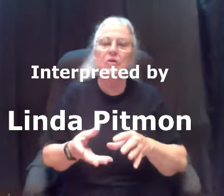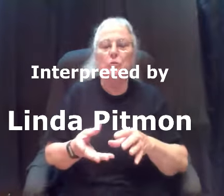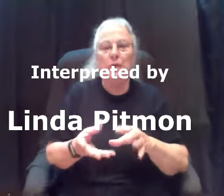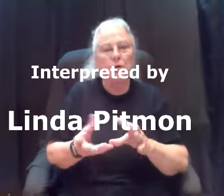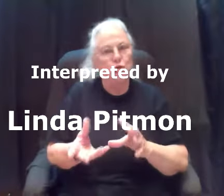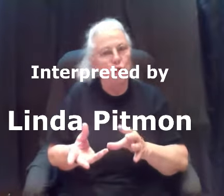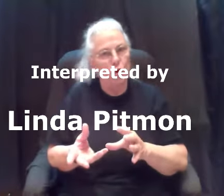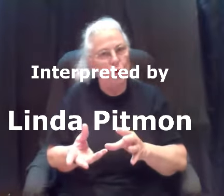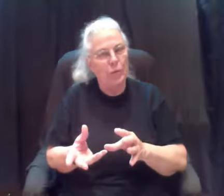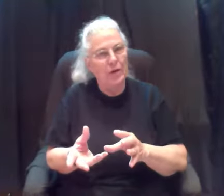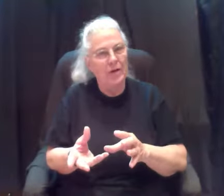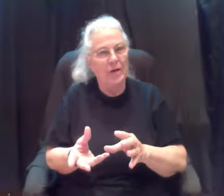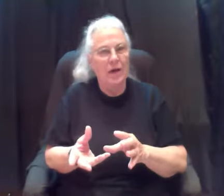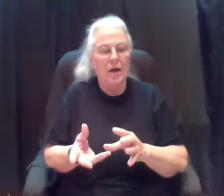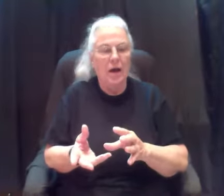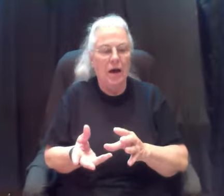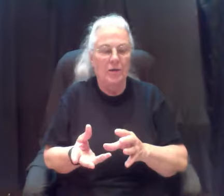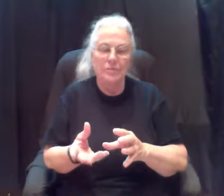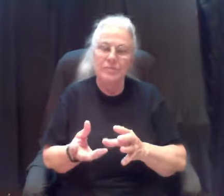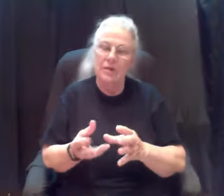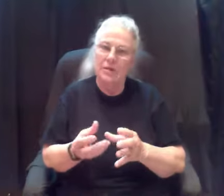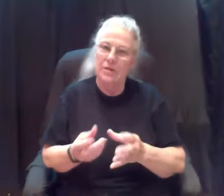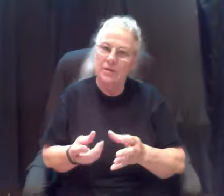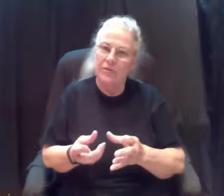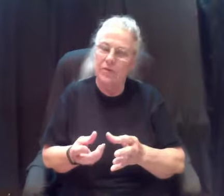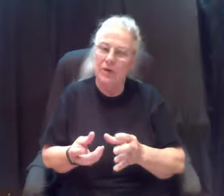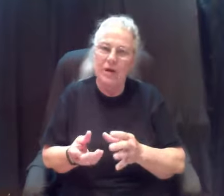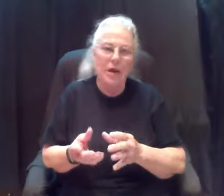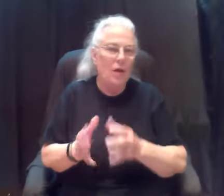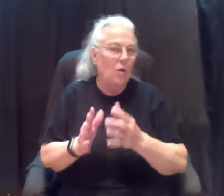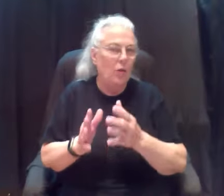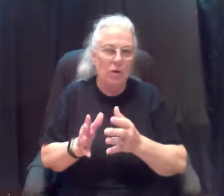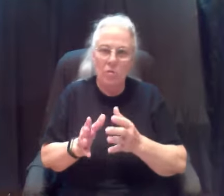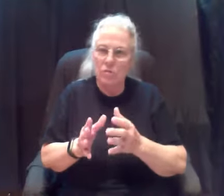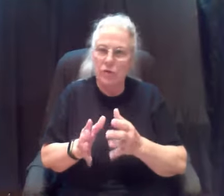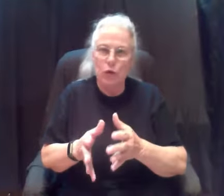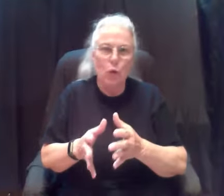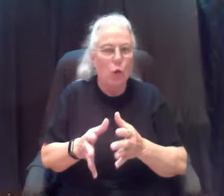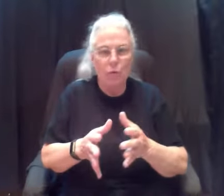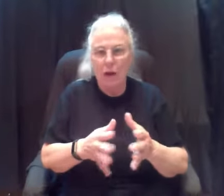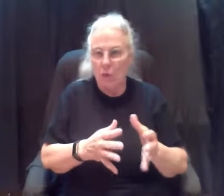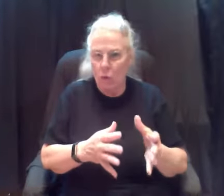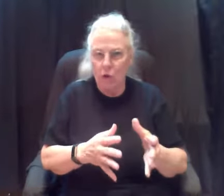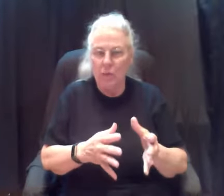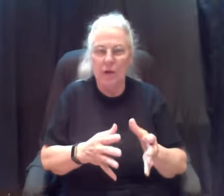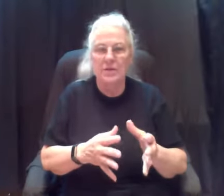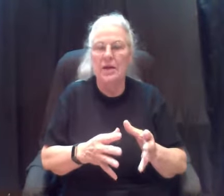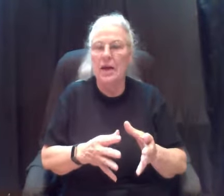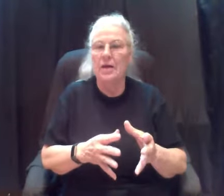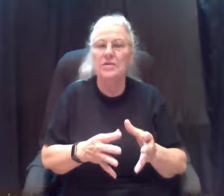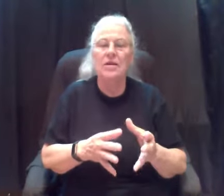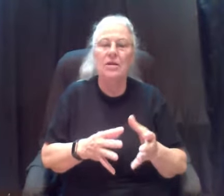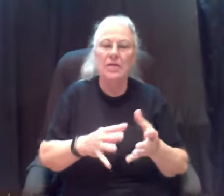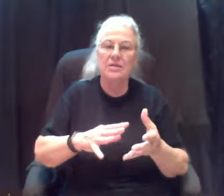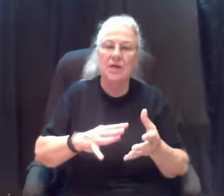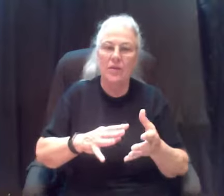be interpreted a little differently. We don't do word by word because in ASL that's not the